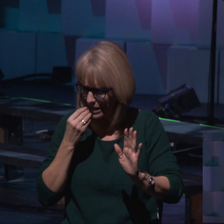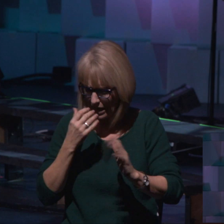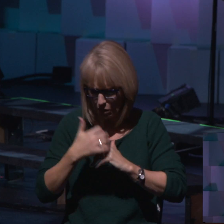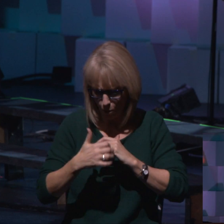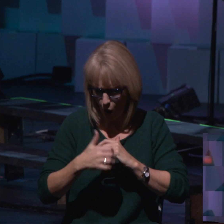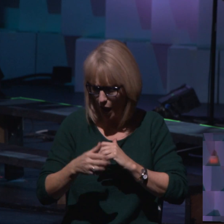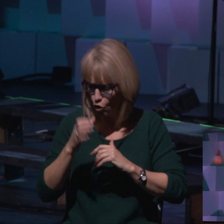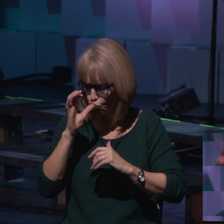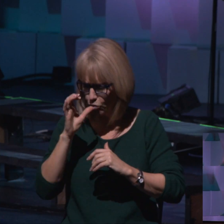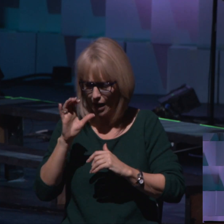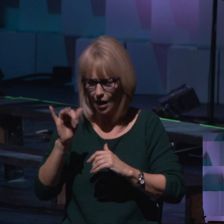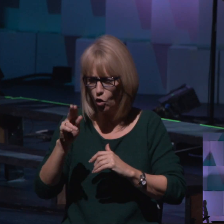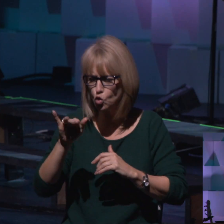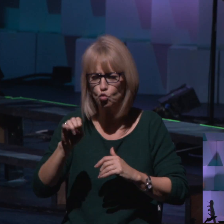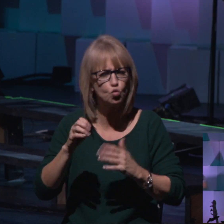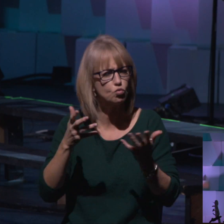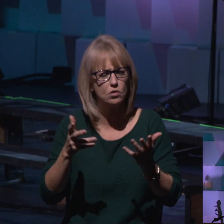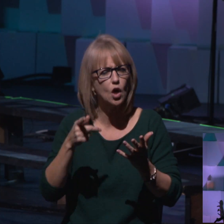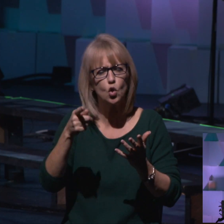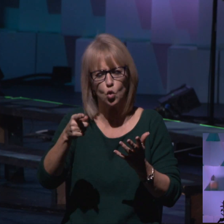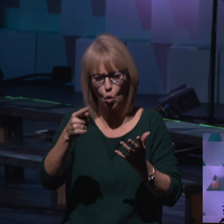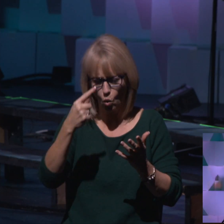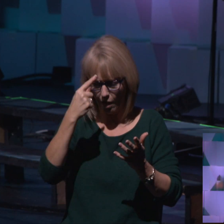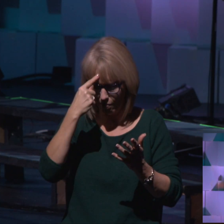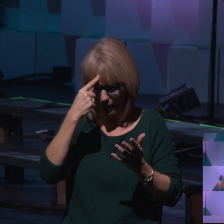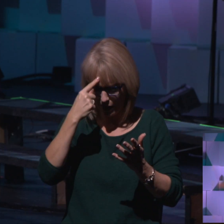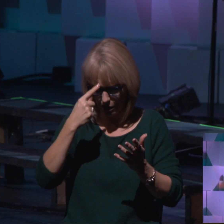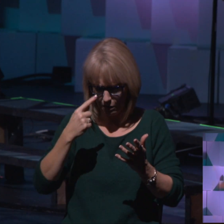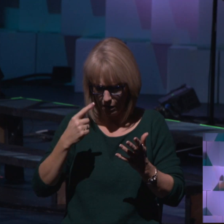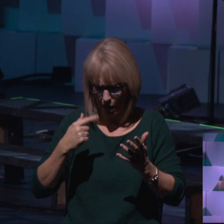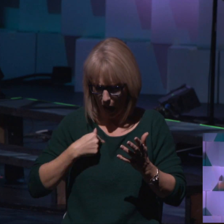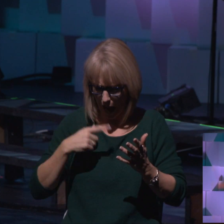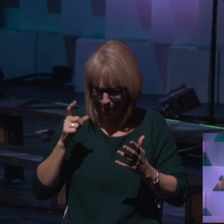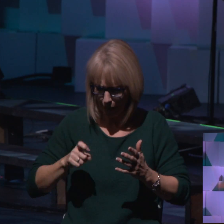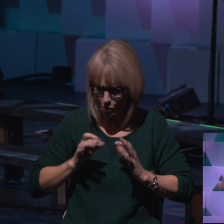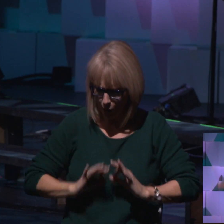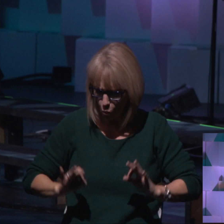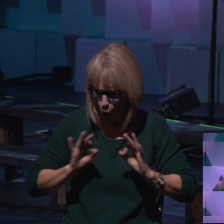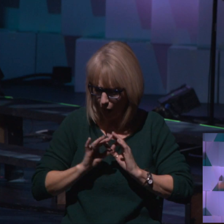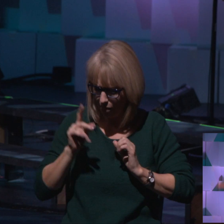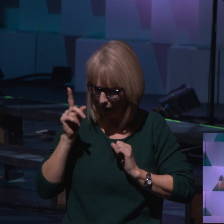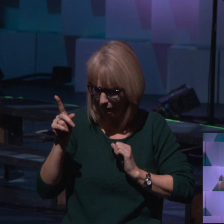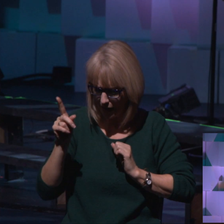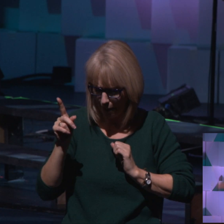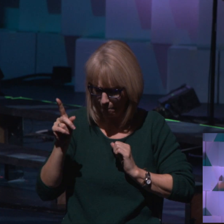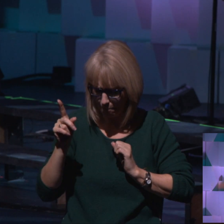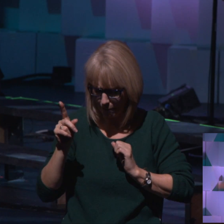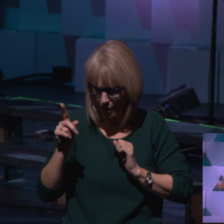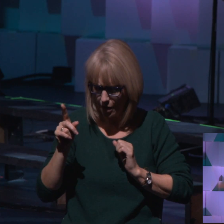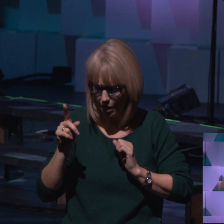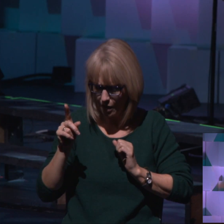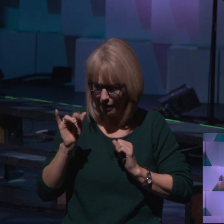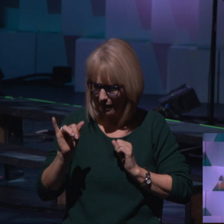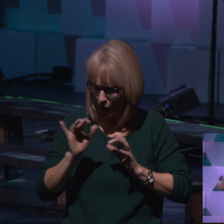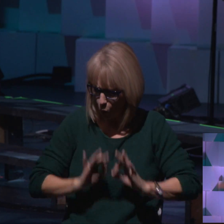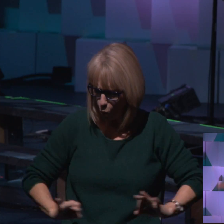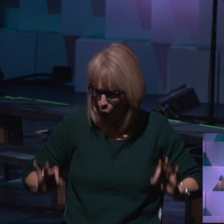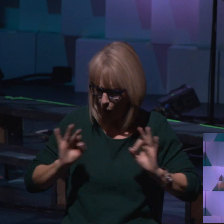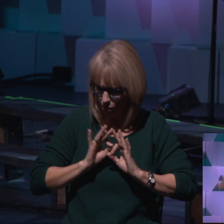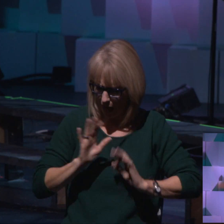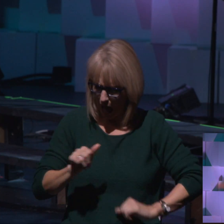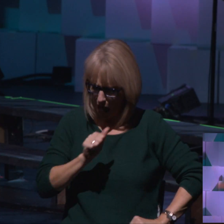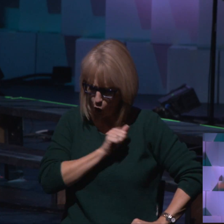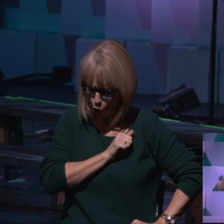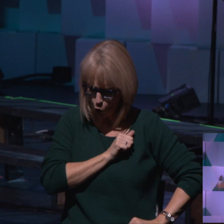take it in a manner that is worthy of one to receive this. And that worthy attitude